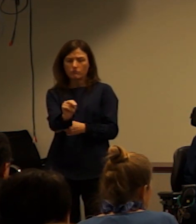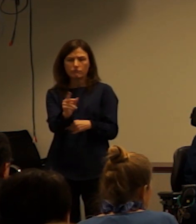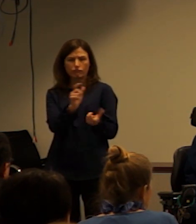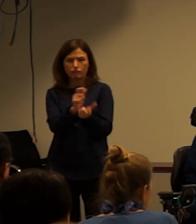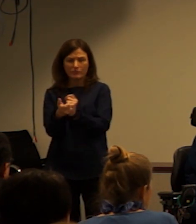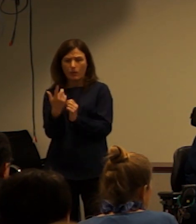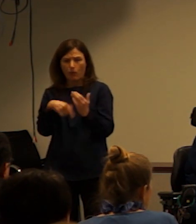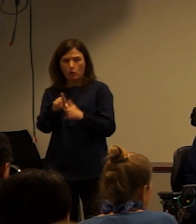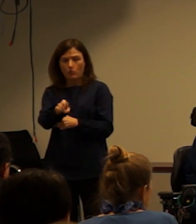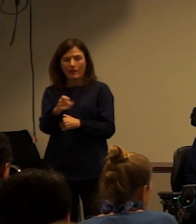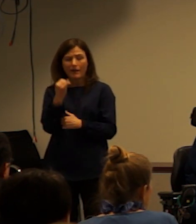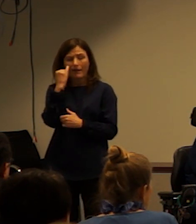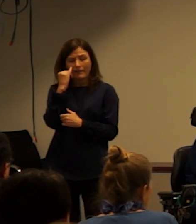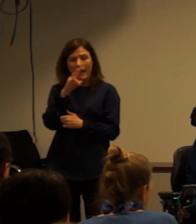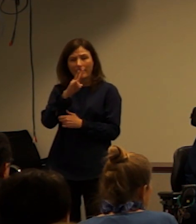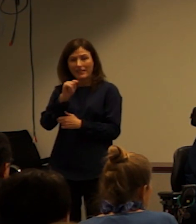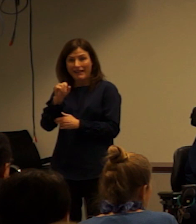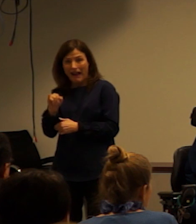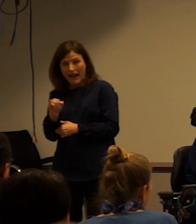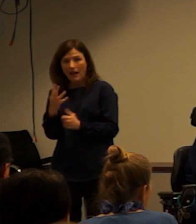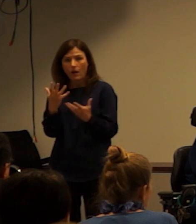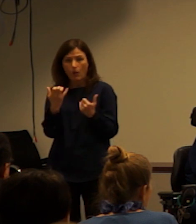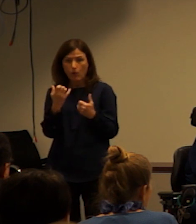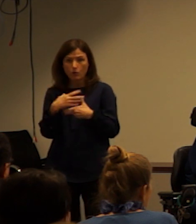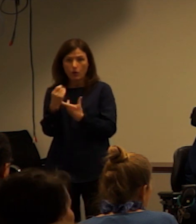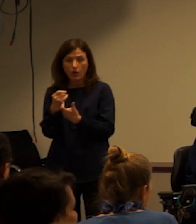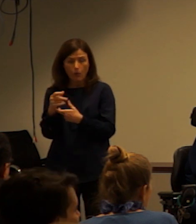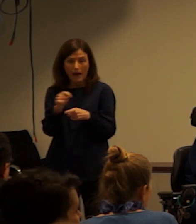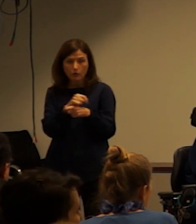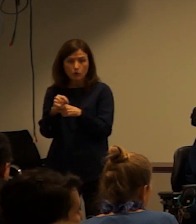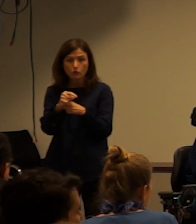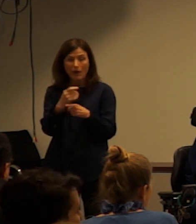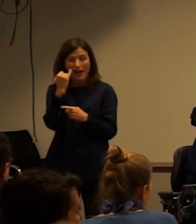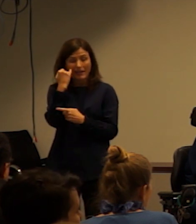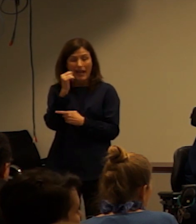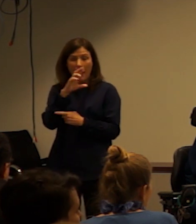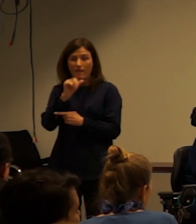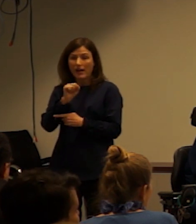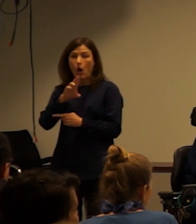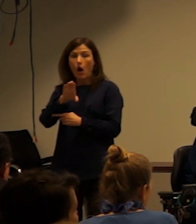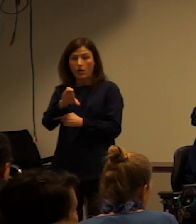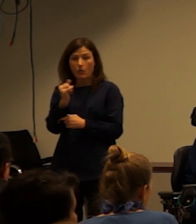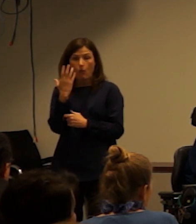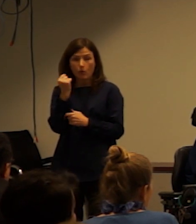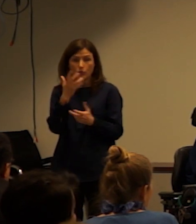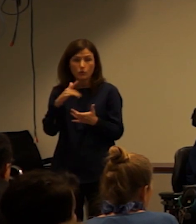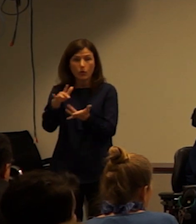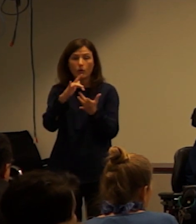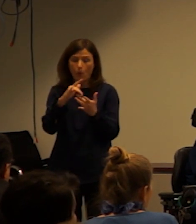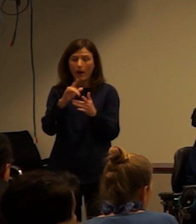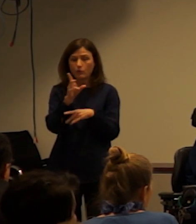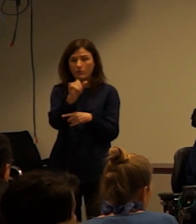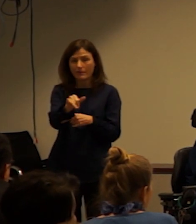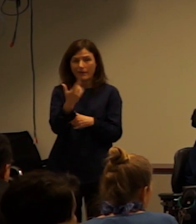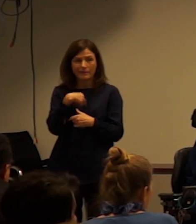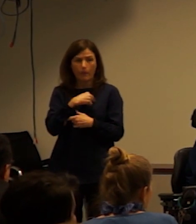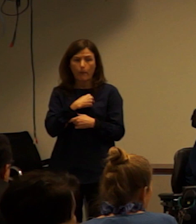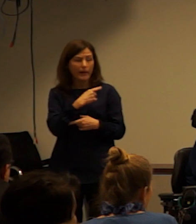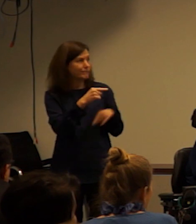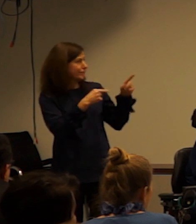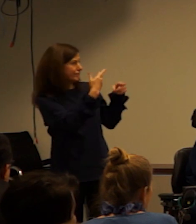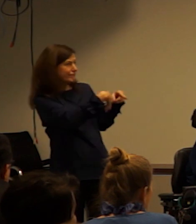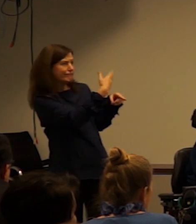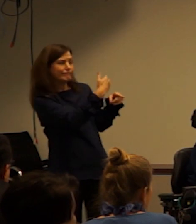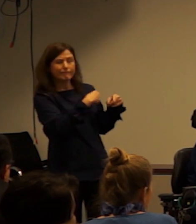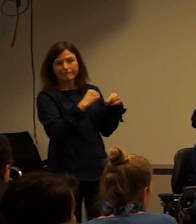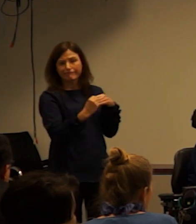PTI wants to go out and do this, or if the ARC wants to go out and do it, go out and do it. Now, we hope, you know, we're all over the slide, so we